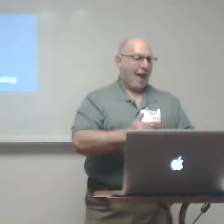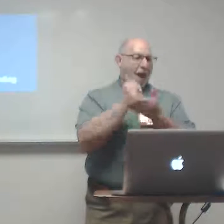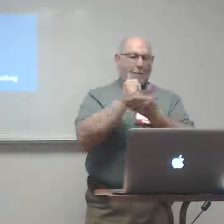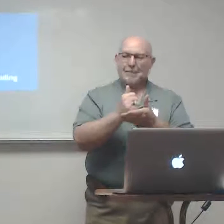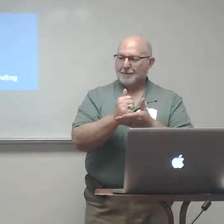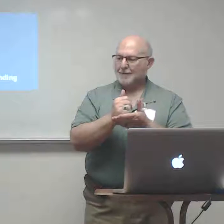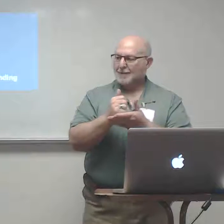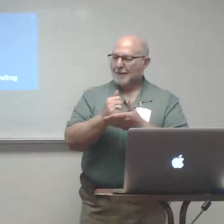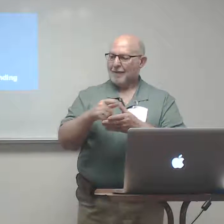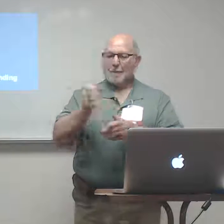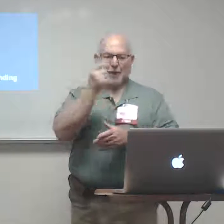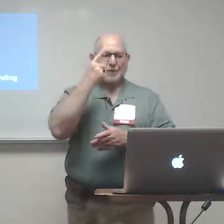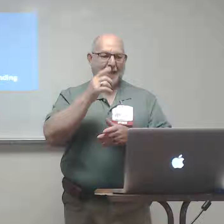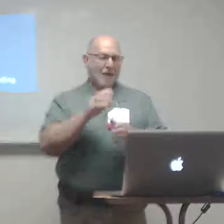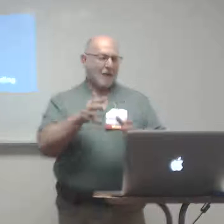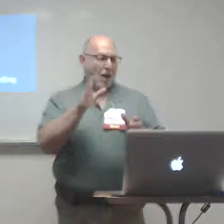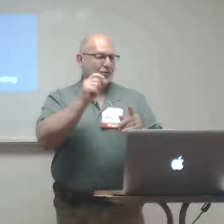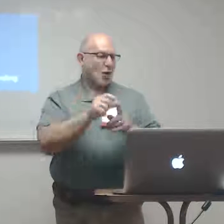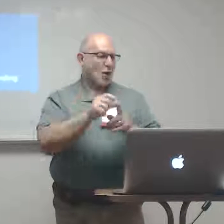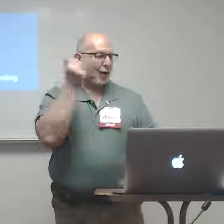help them understand God's word better.